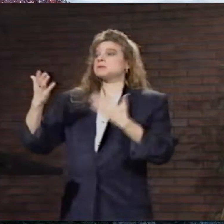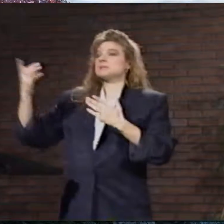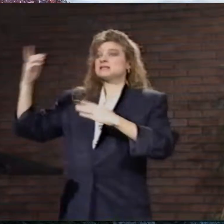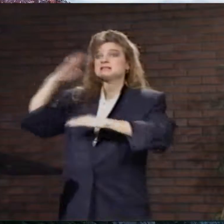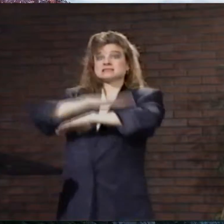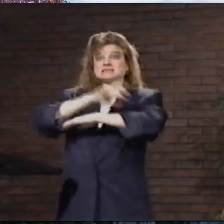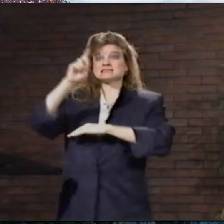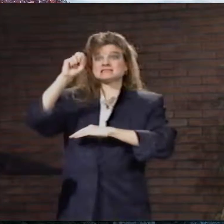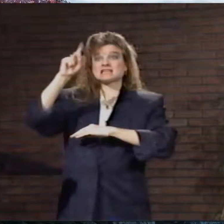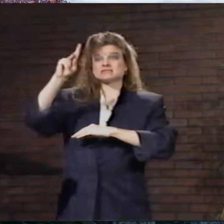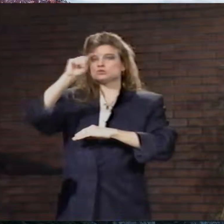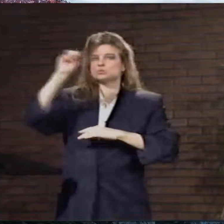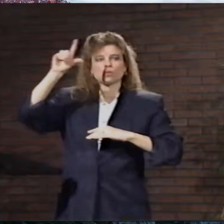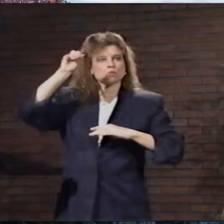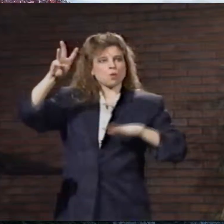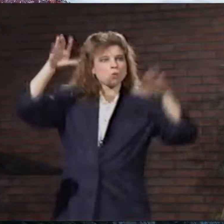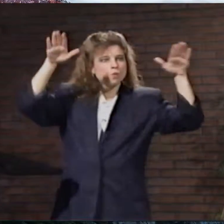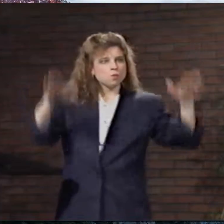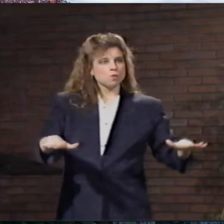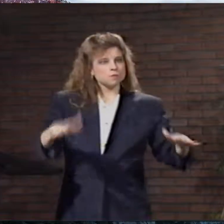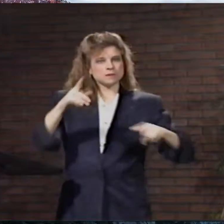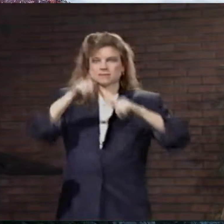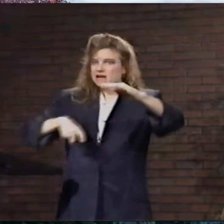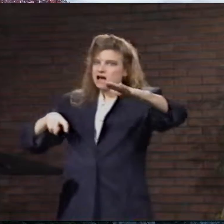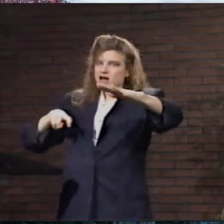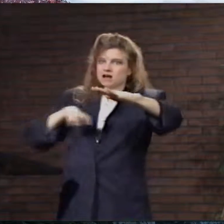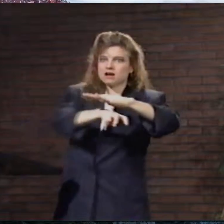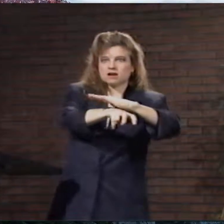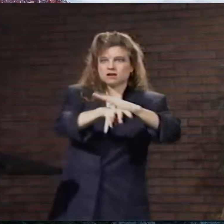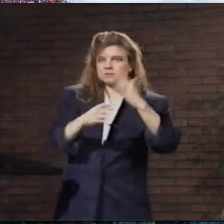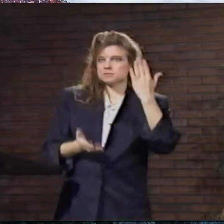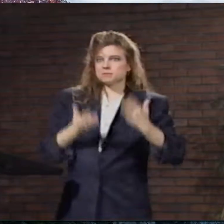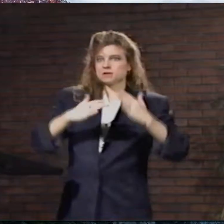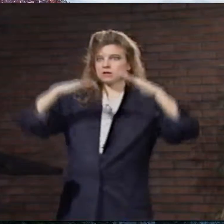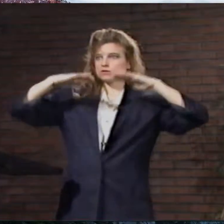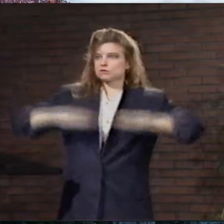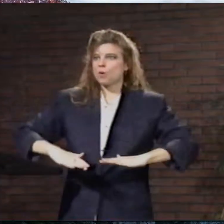So let's say you have a person who is wheelchair bound,